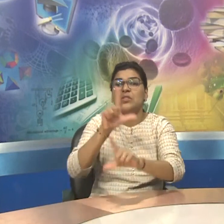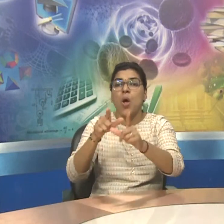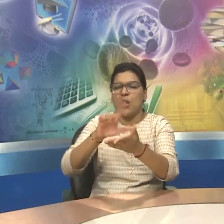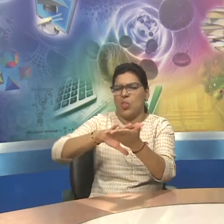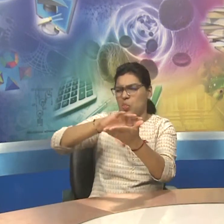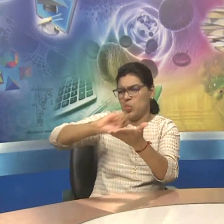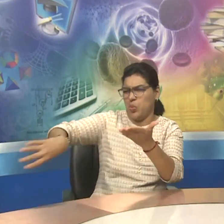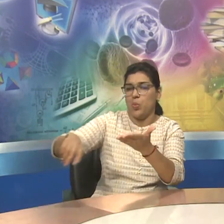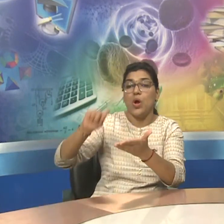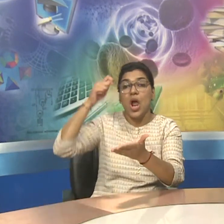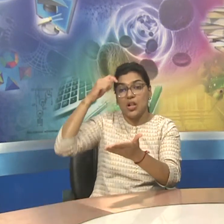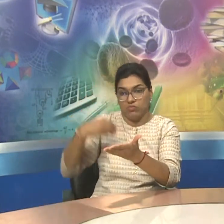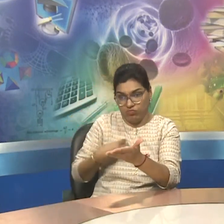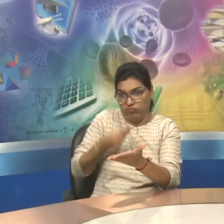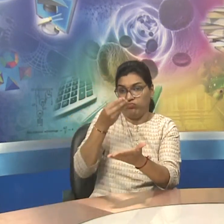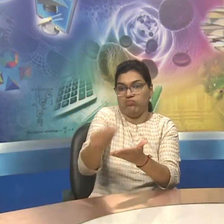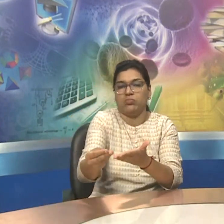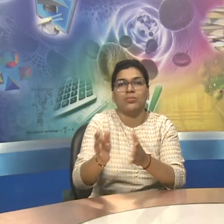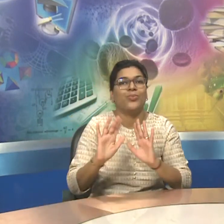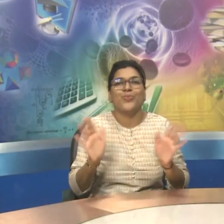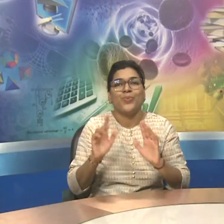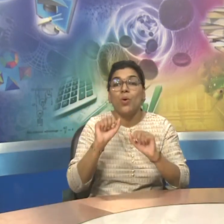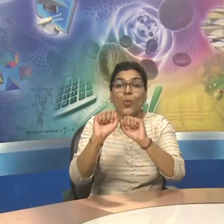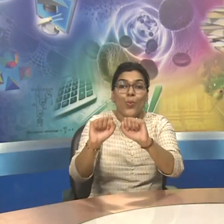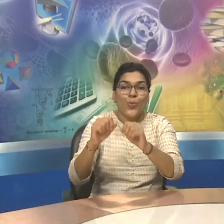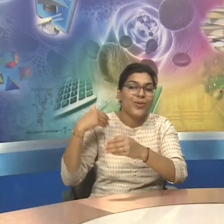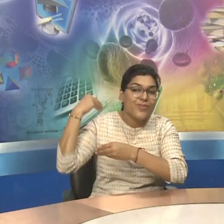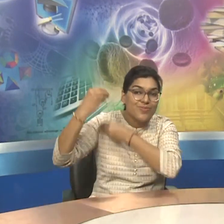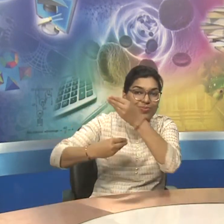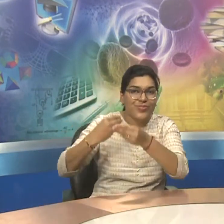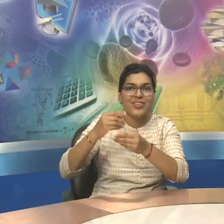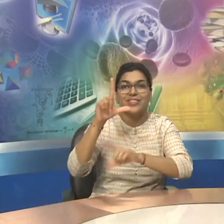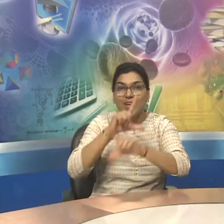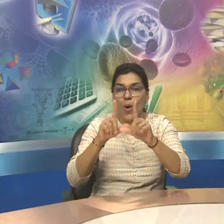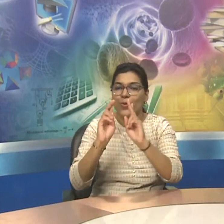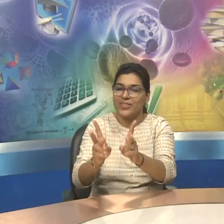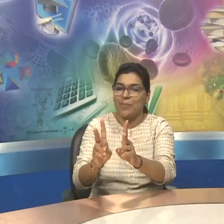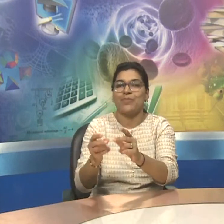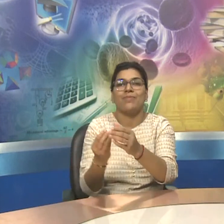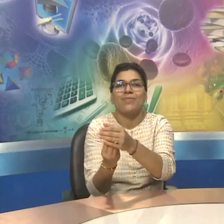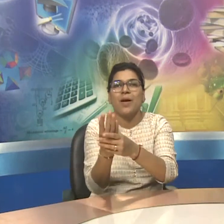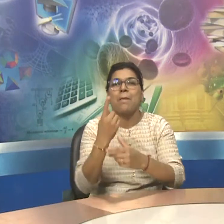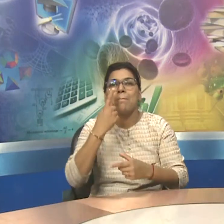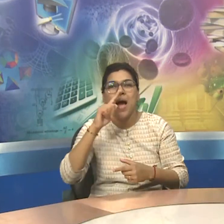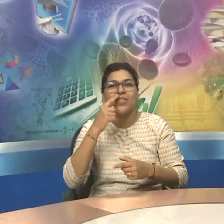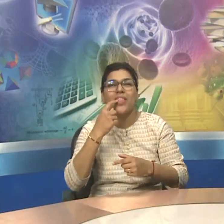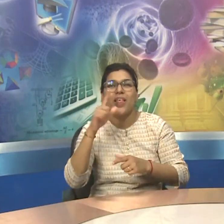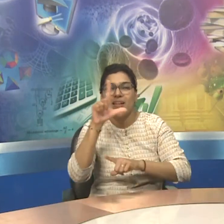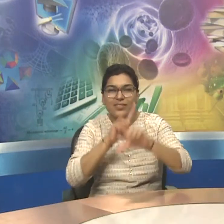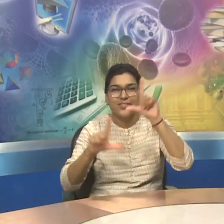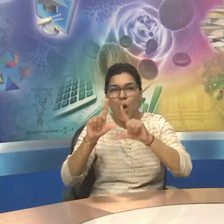include the right to life and personal liberty,